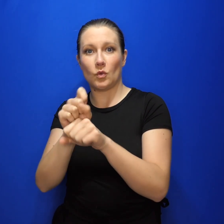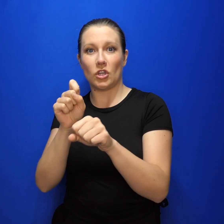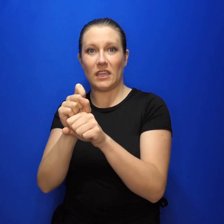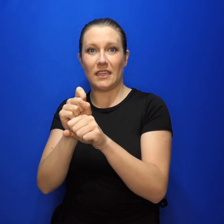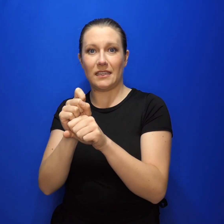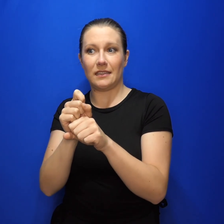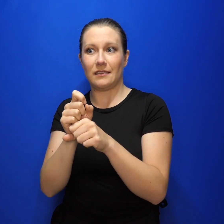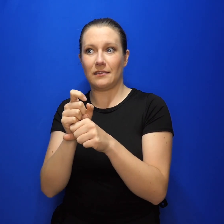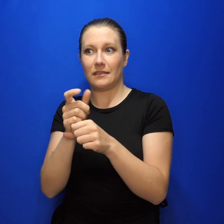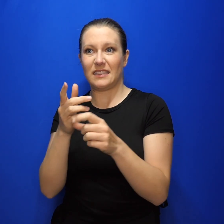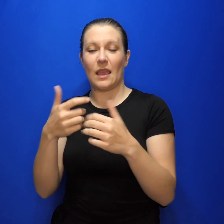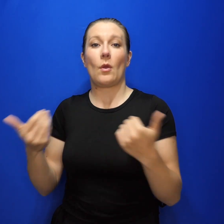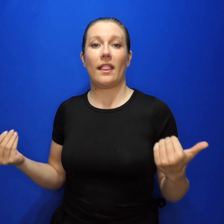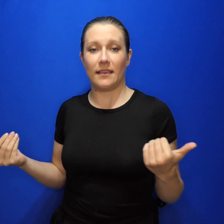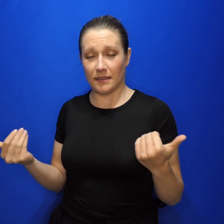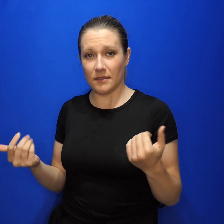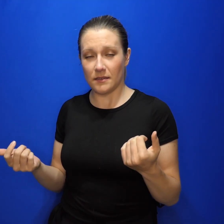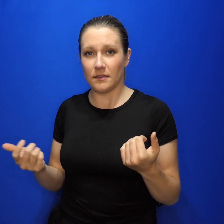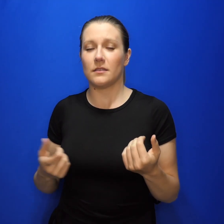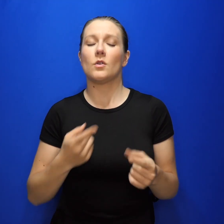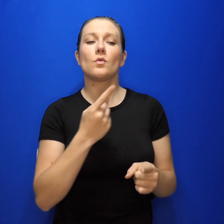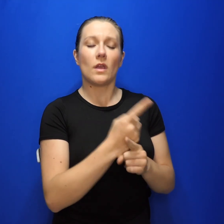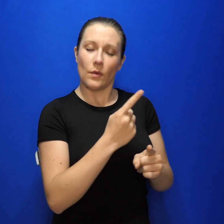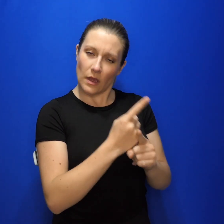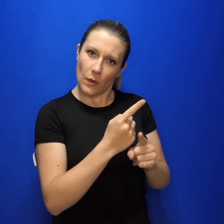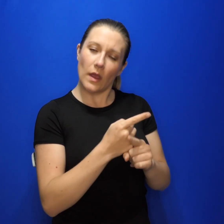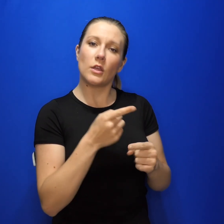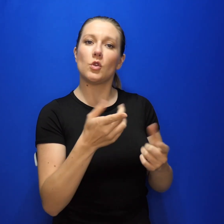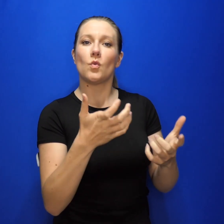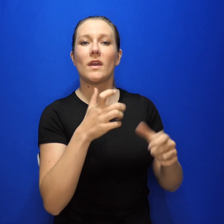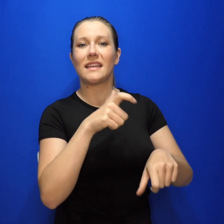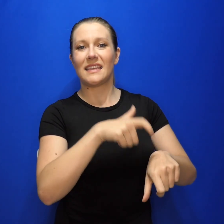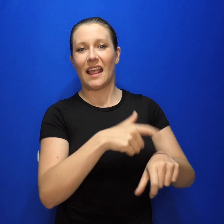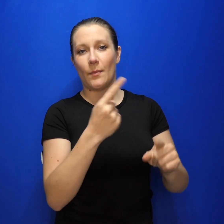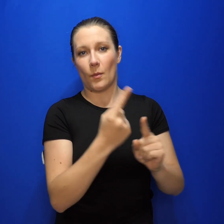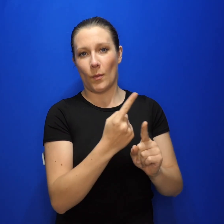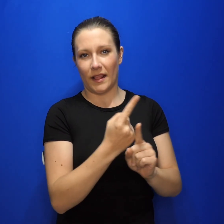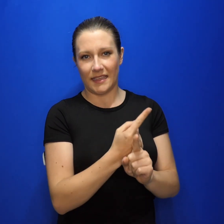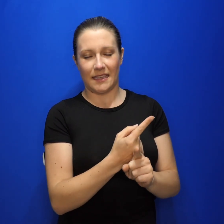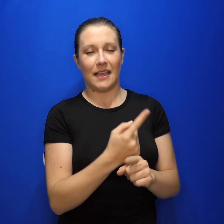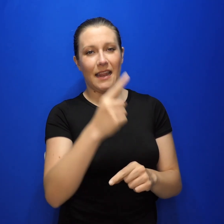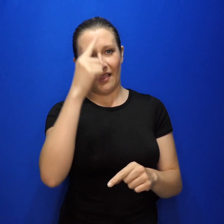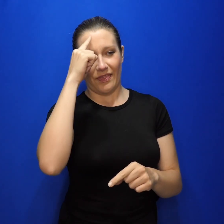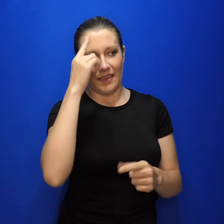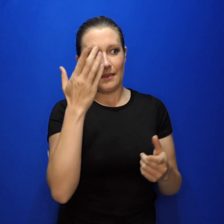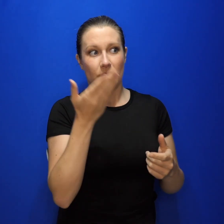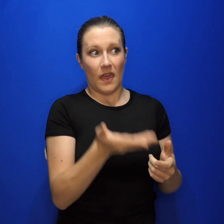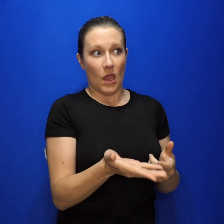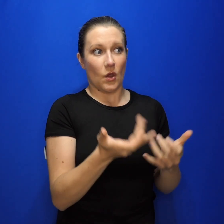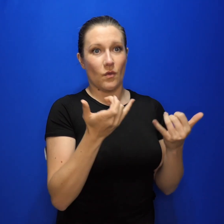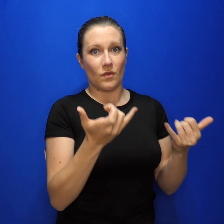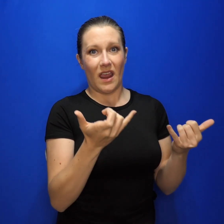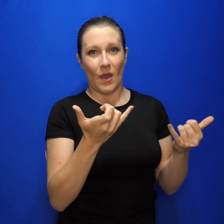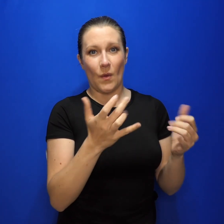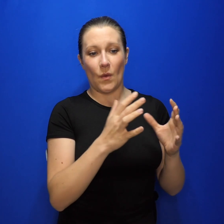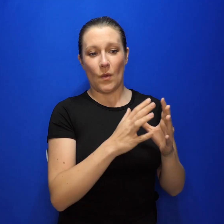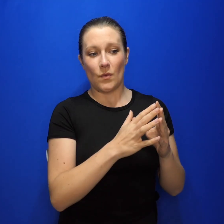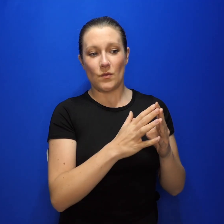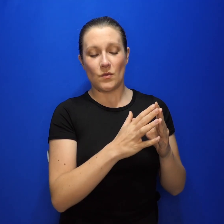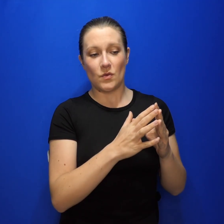unencumbered, I guess is the best way to say it, right? Yeah. You want to time them appropriately. And I think therein brings in